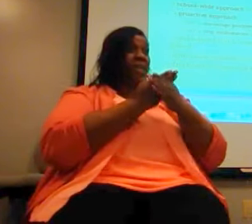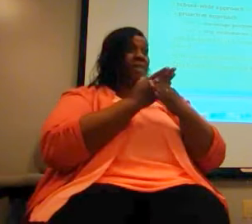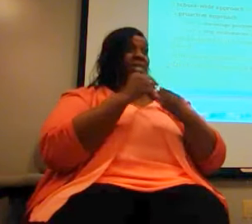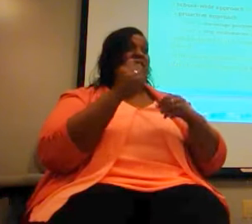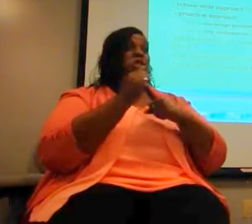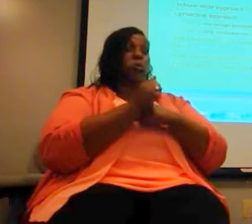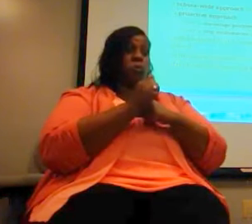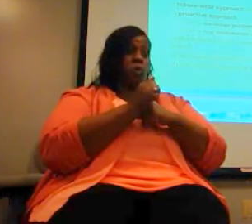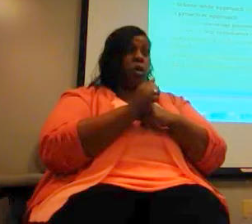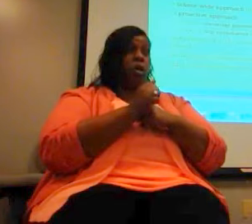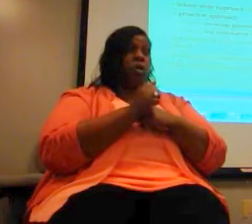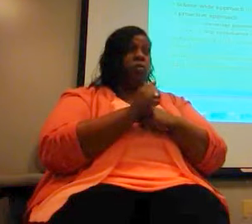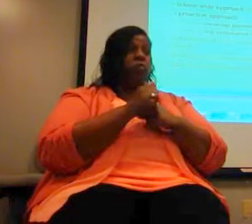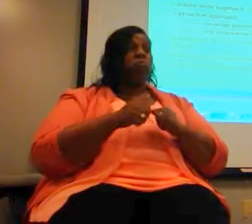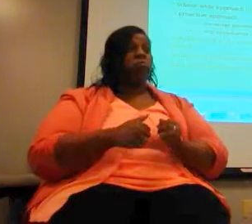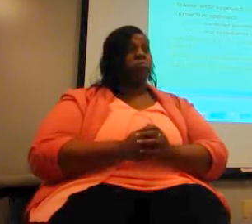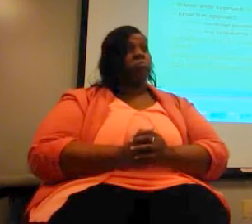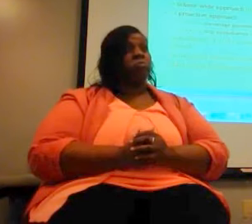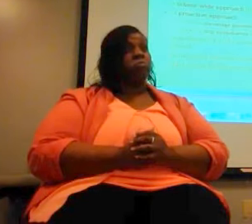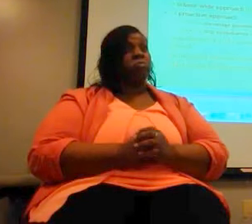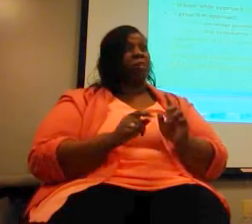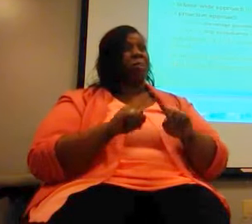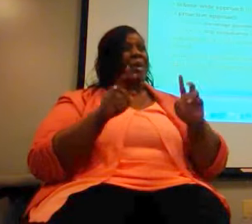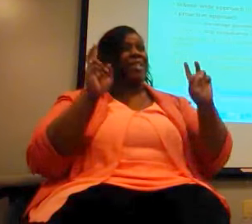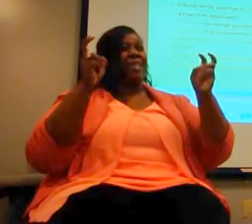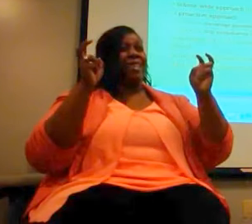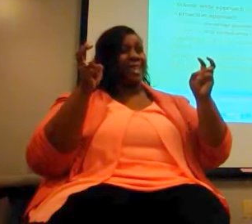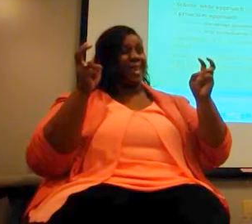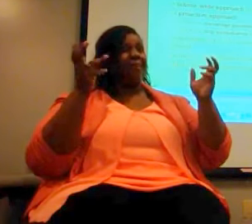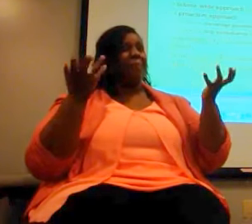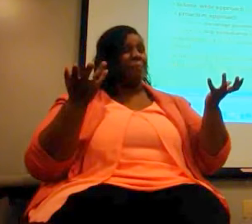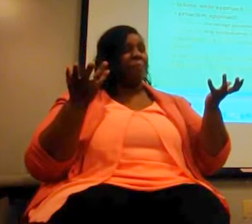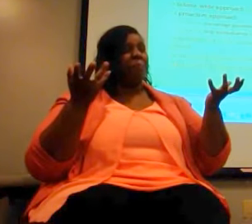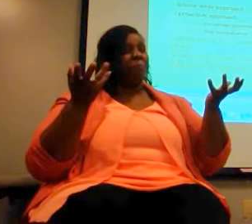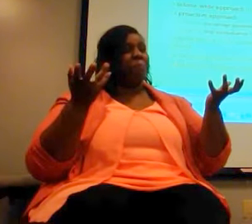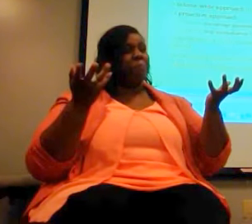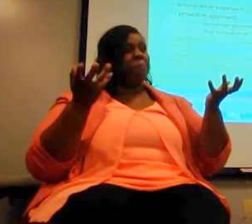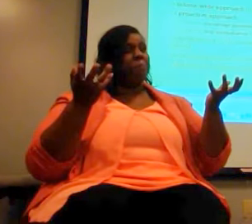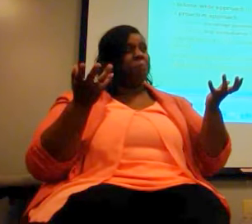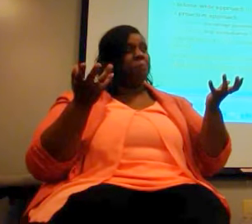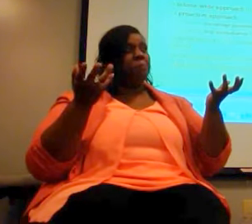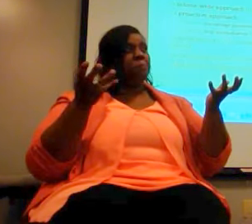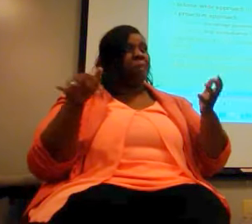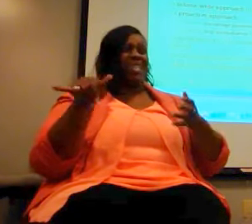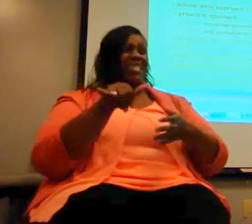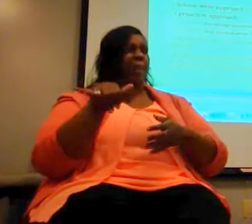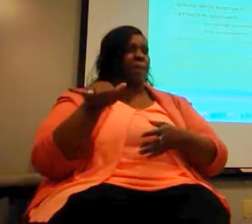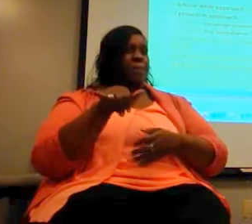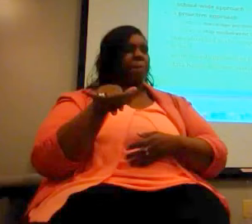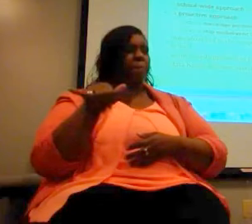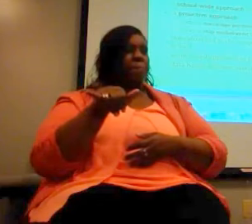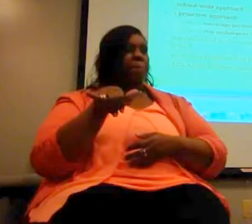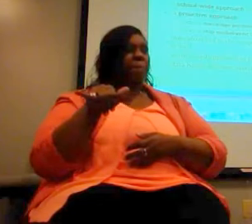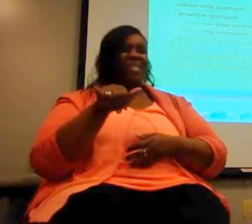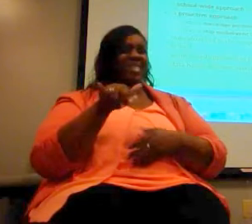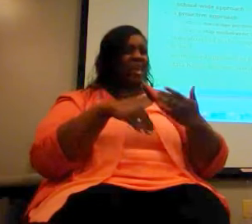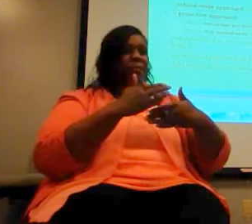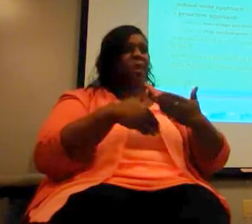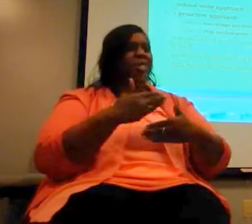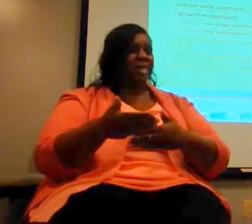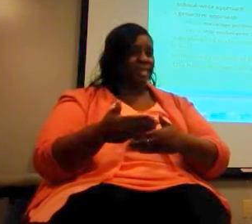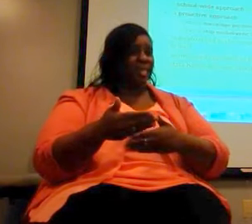and the overall theme and the umbrella is similar. It's the same